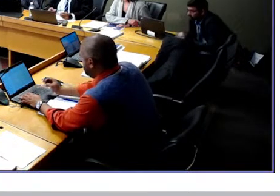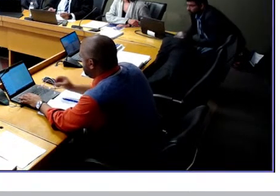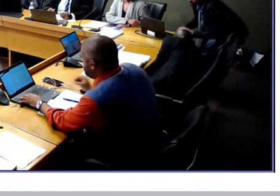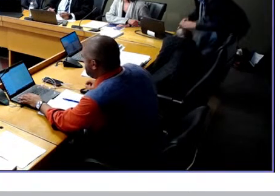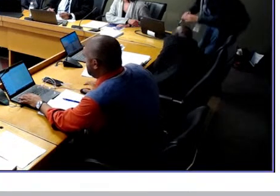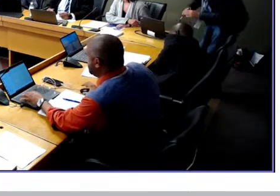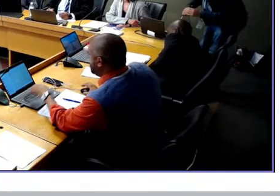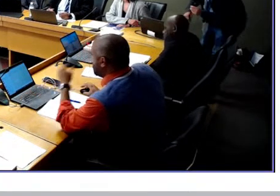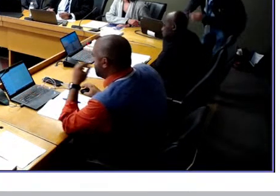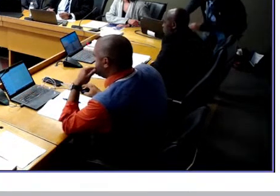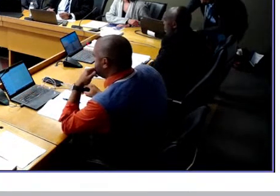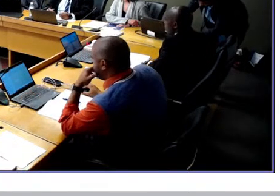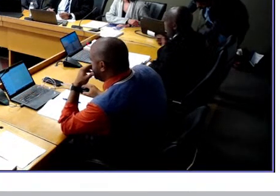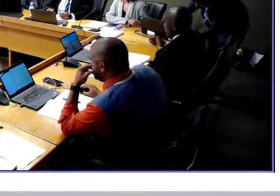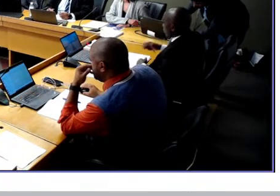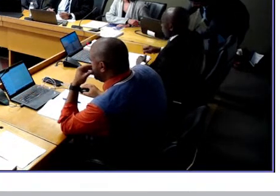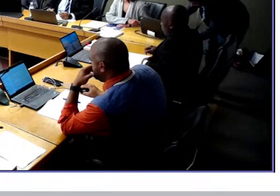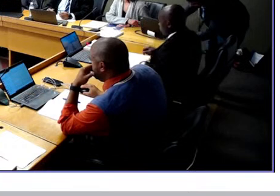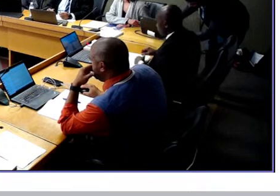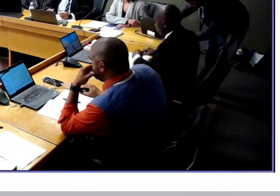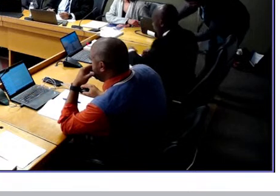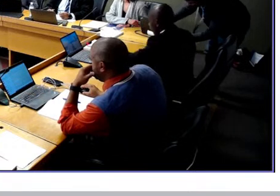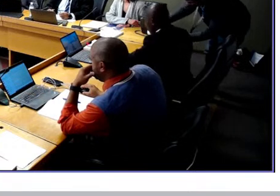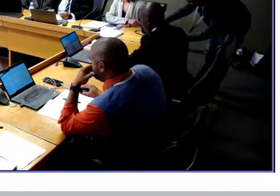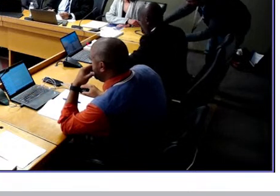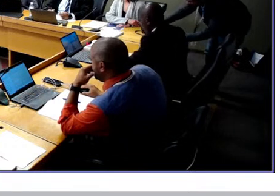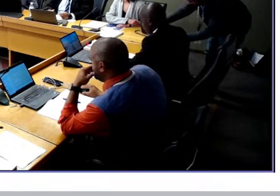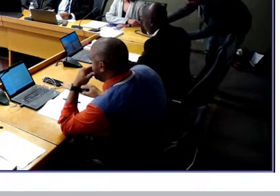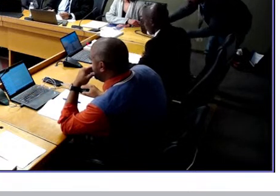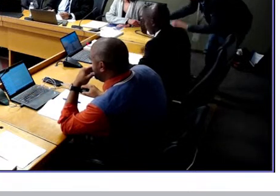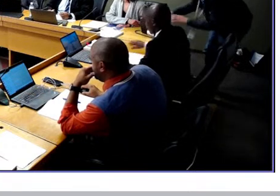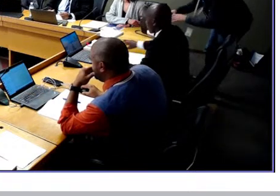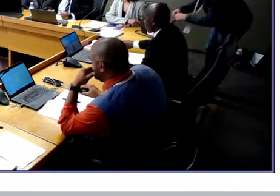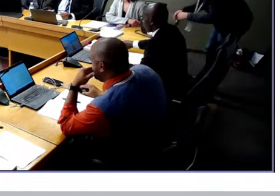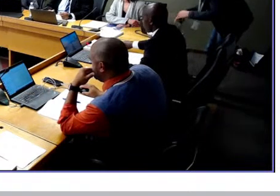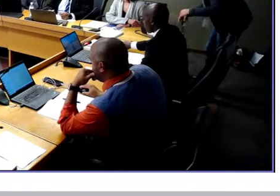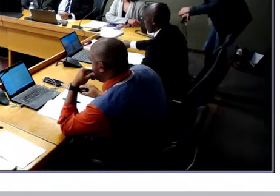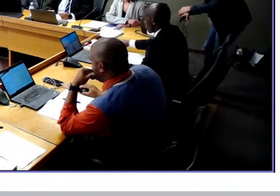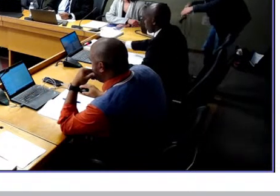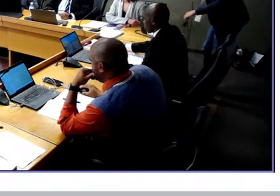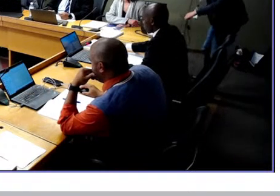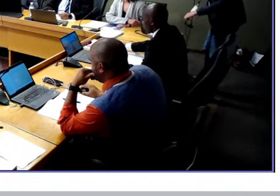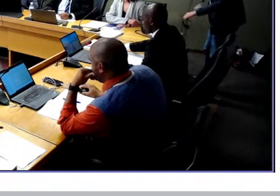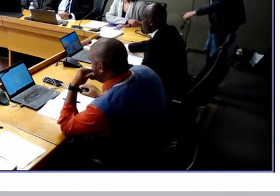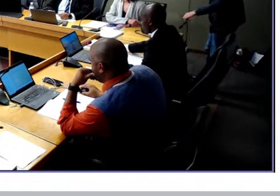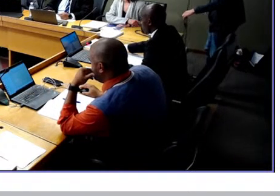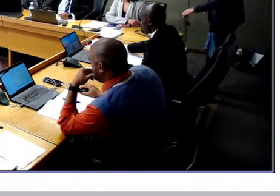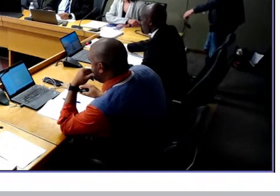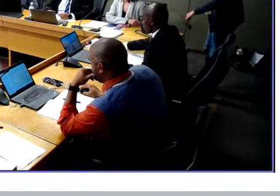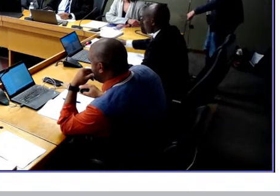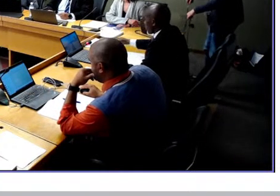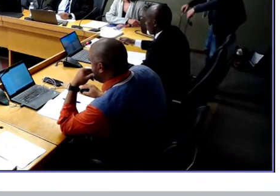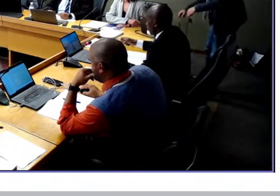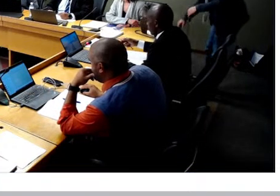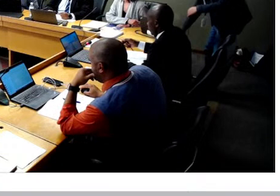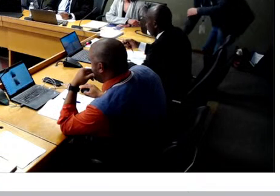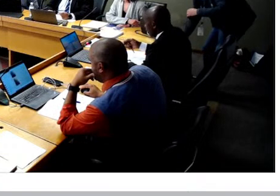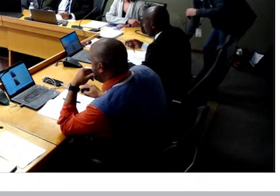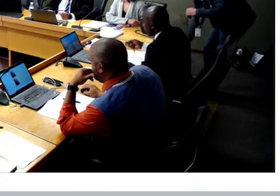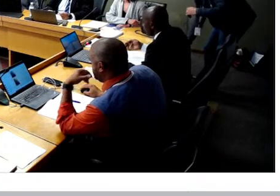Afternoon, Chair, and good afternoon, Members. My name is Peter Strauss, and I'm the Chair of the Audit Committee of the department.